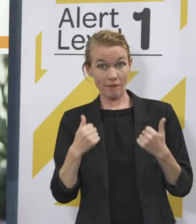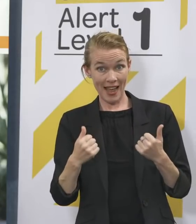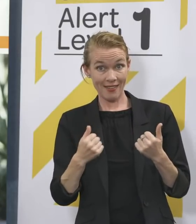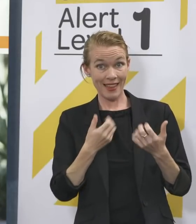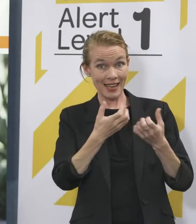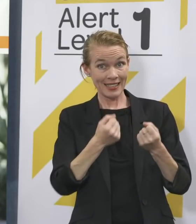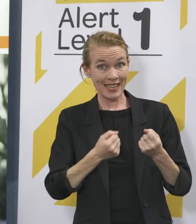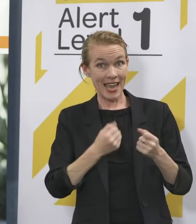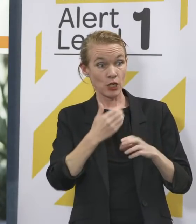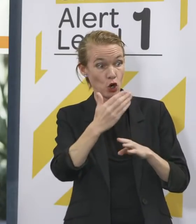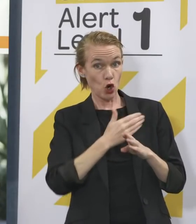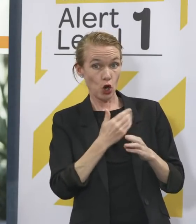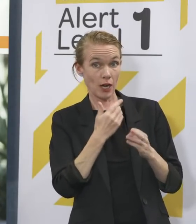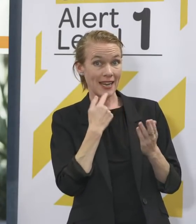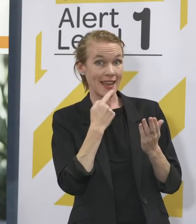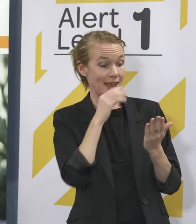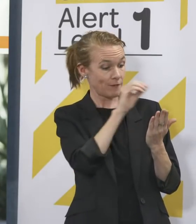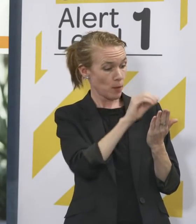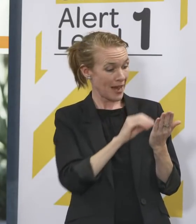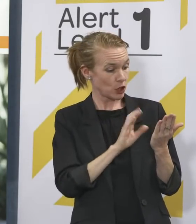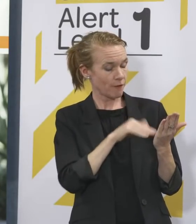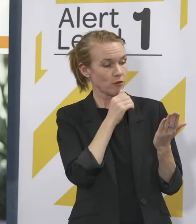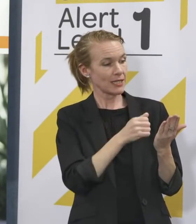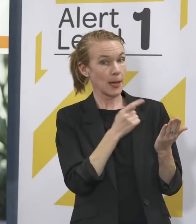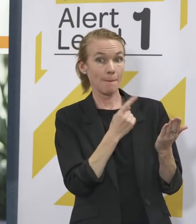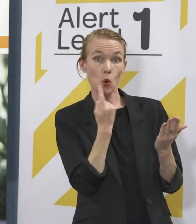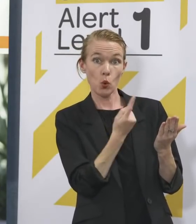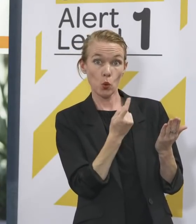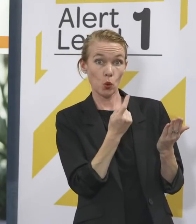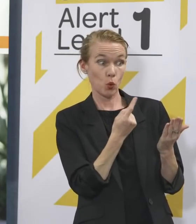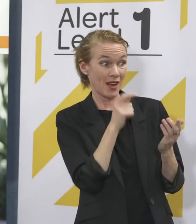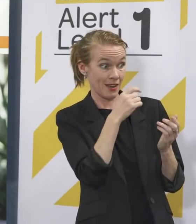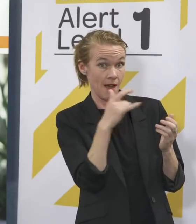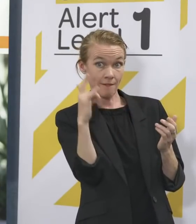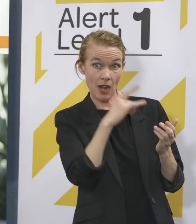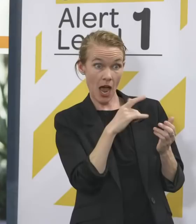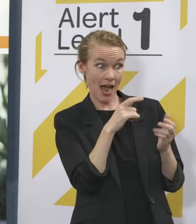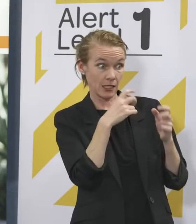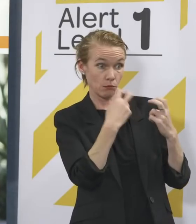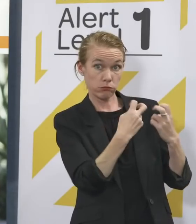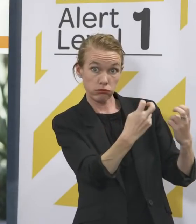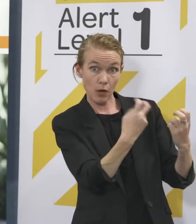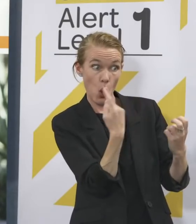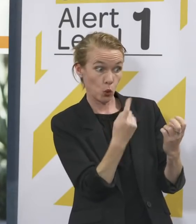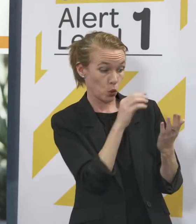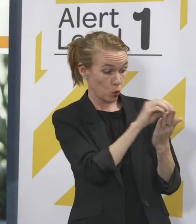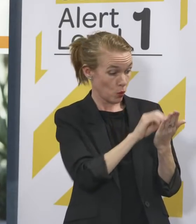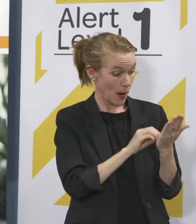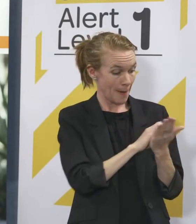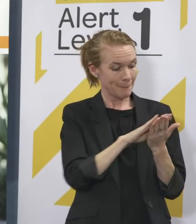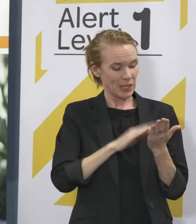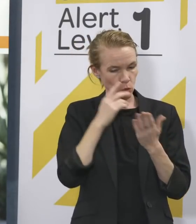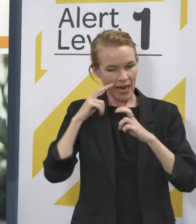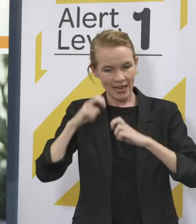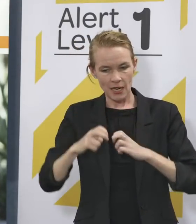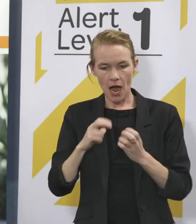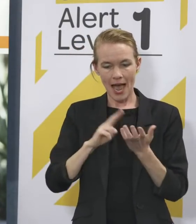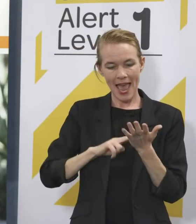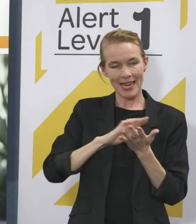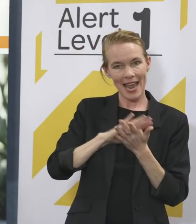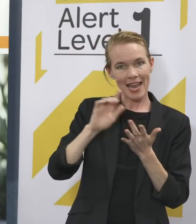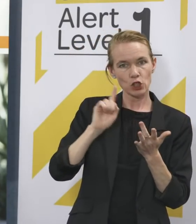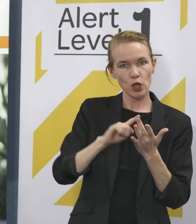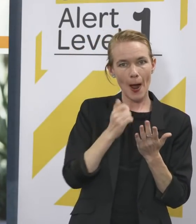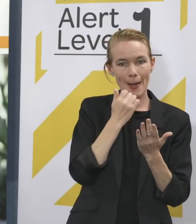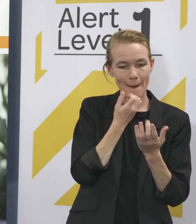this process of getting NHI numbers and stuff before they land? We don't know, and in fact this is just a feature